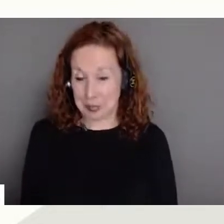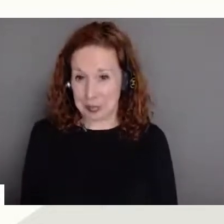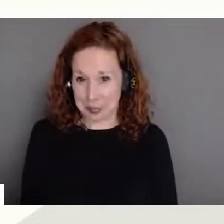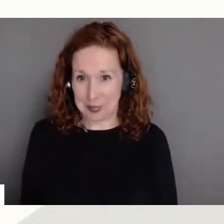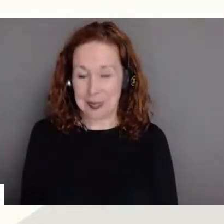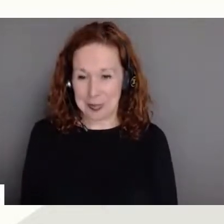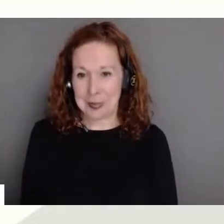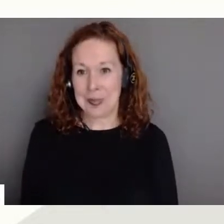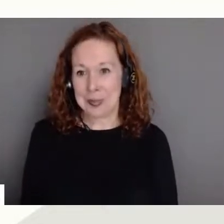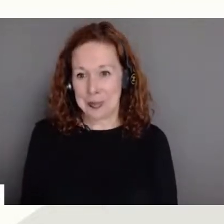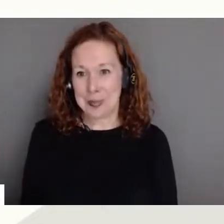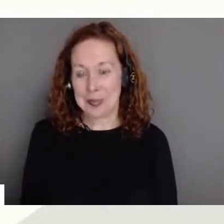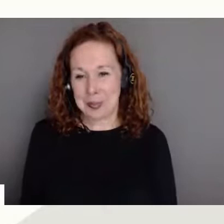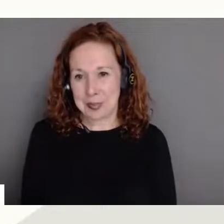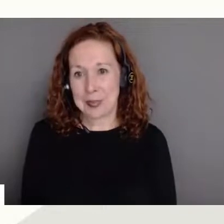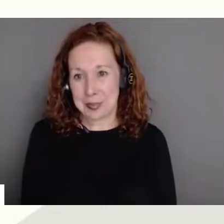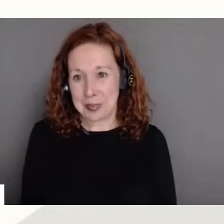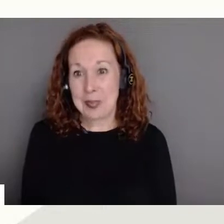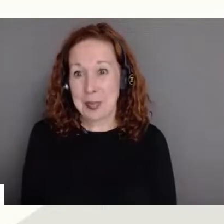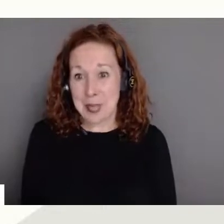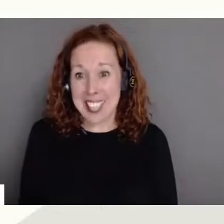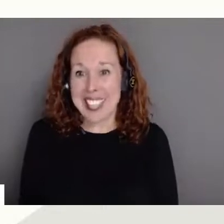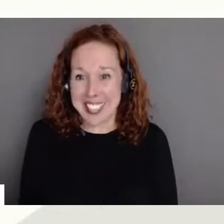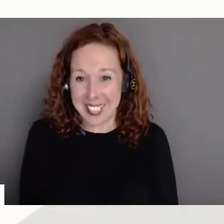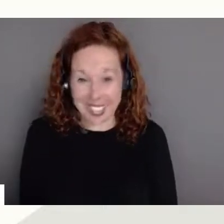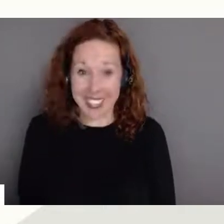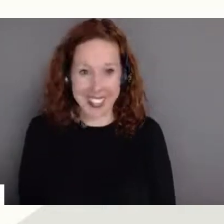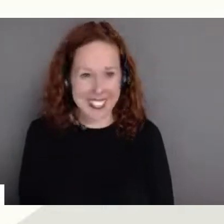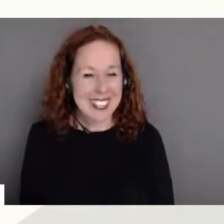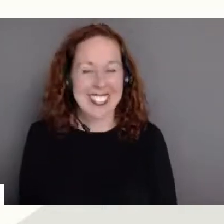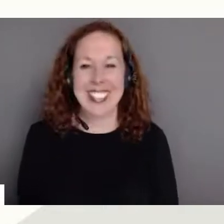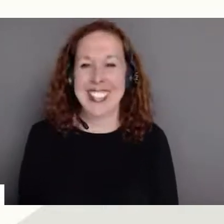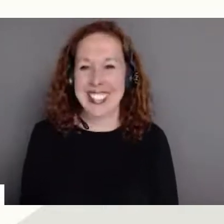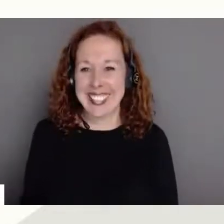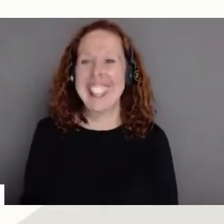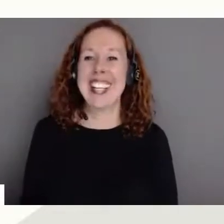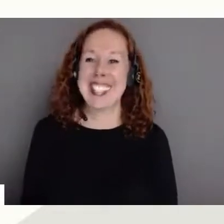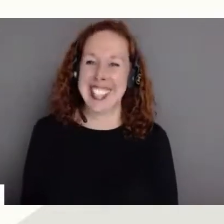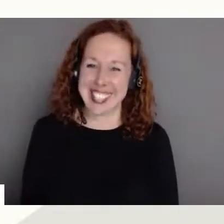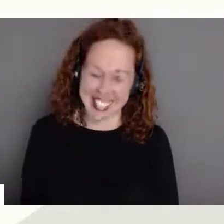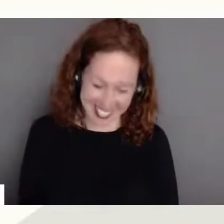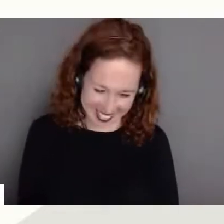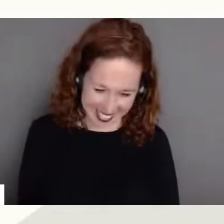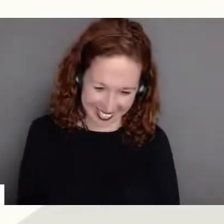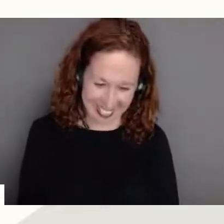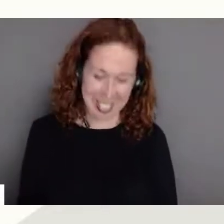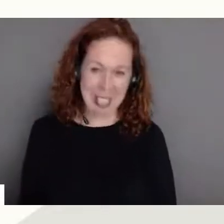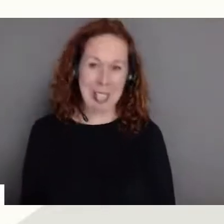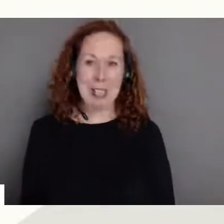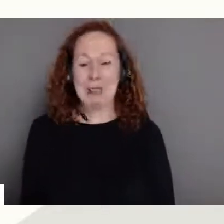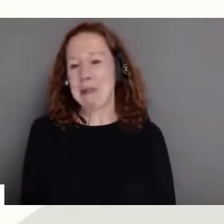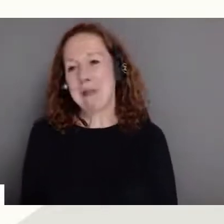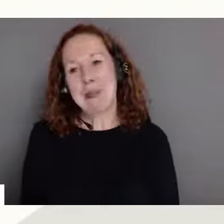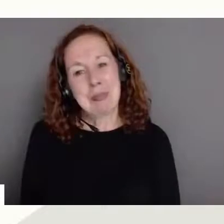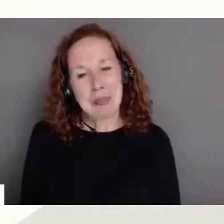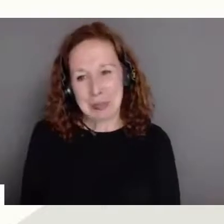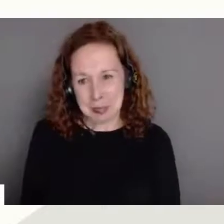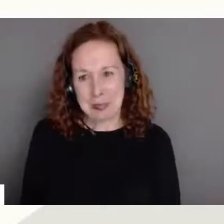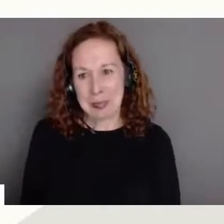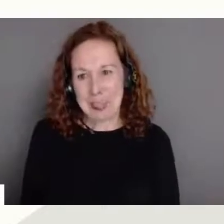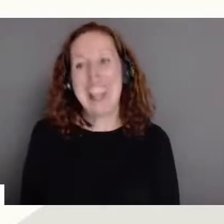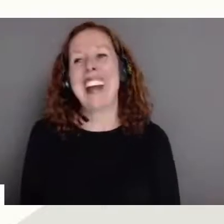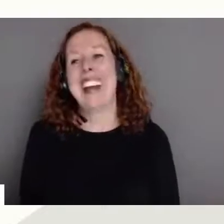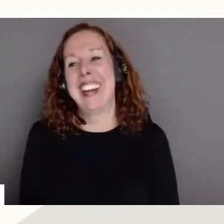get when people find out I'm a singer. They're like, sing something now, right. dance, Ah, monkey dance, yes, go. yes, exactly. Especially at the